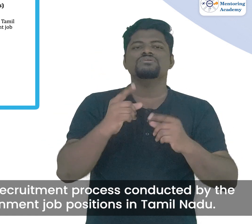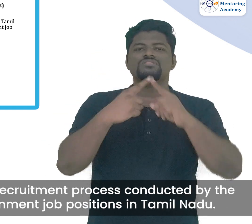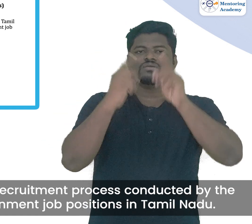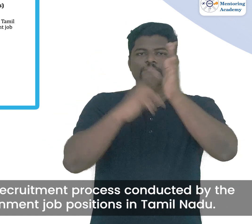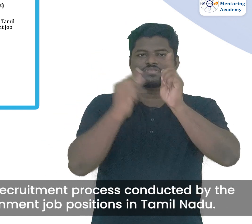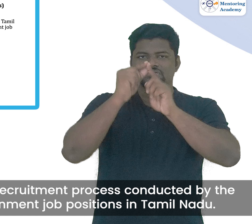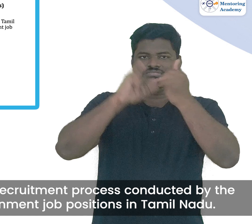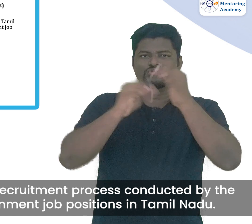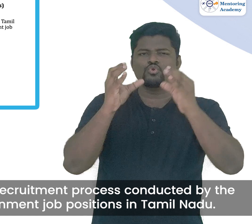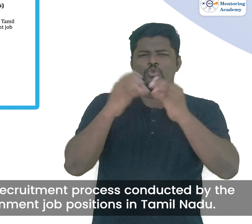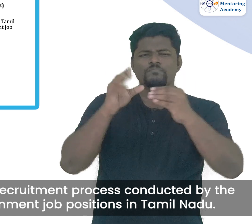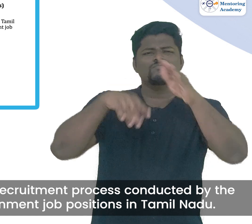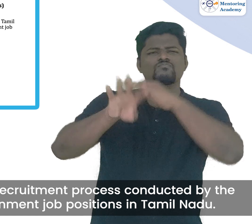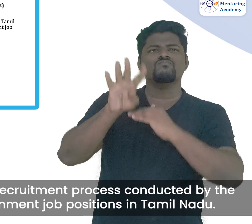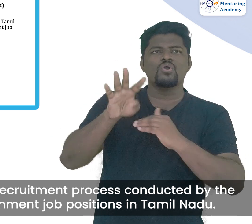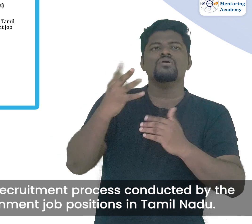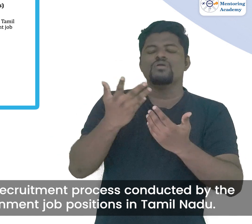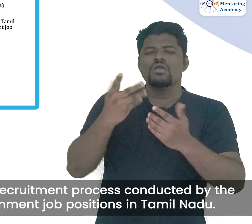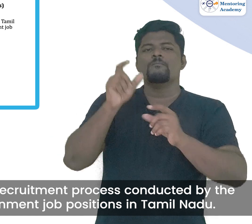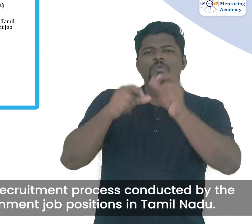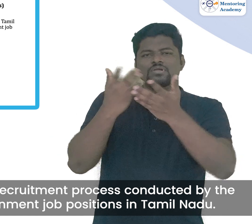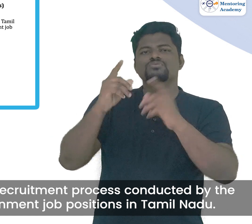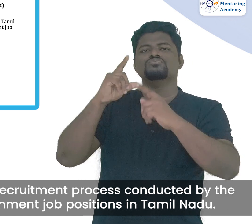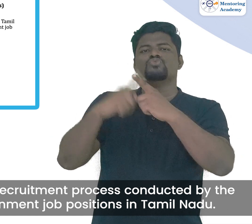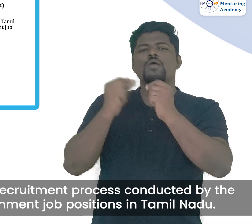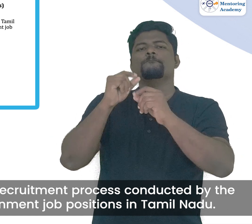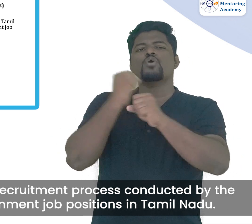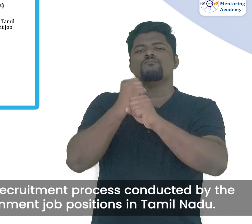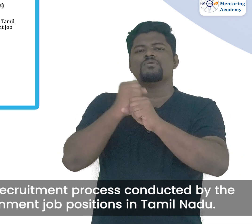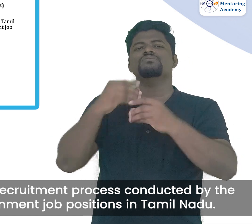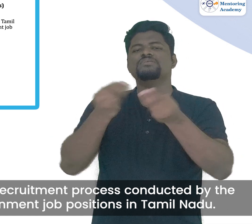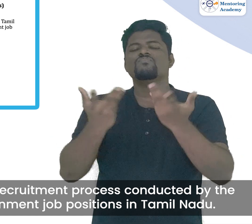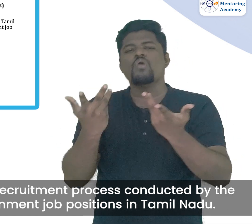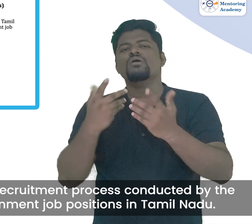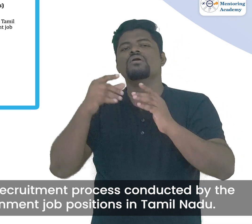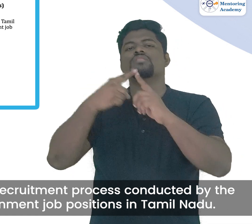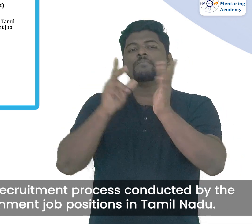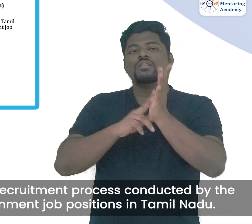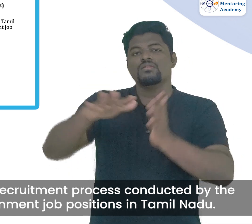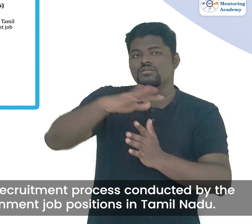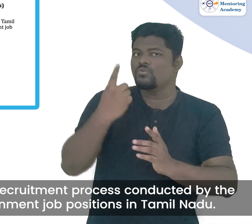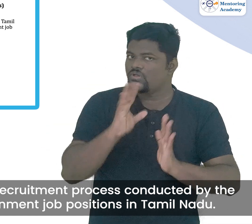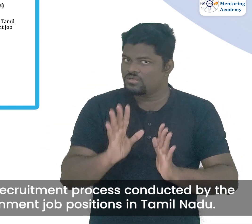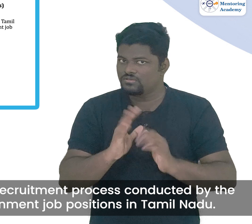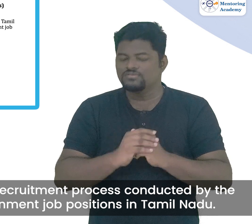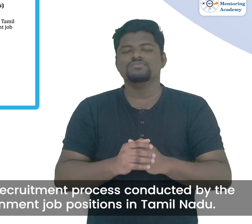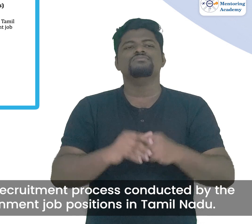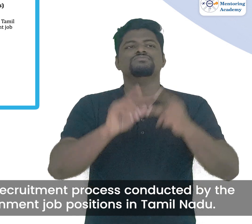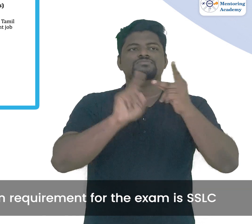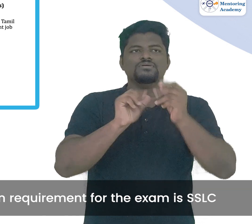TNPSC Group 4 is a popular recruitment process conducted by the TNPSC to fill various government job positions in Tamil Nadu.